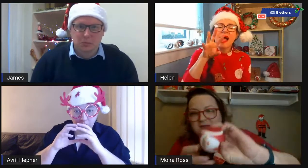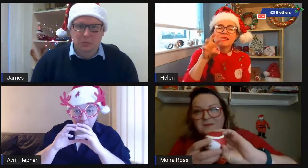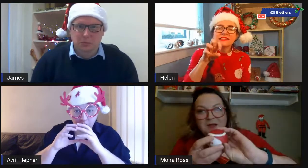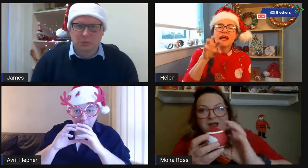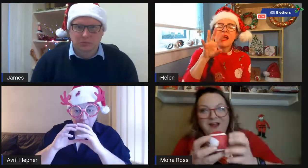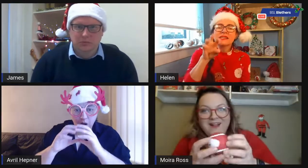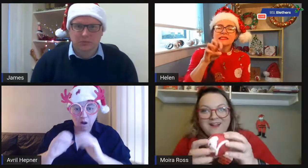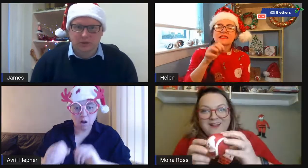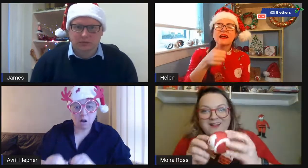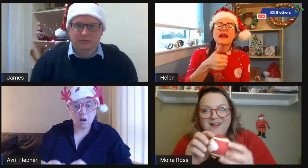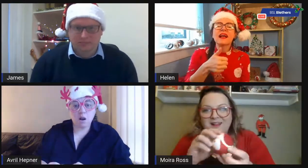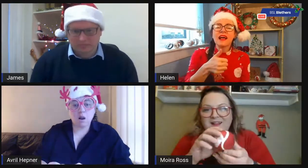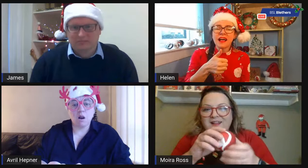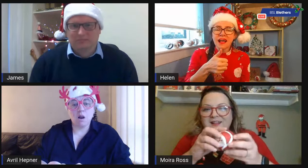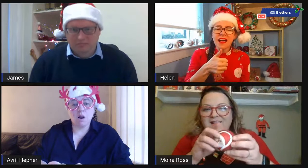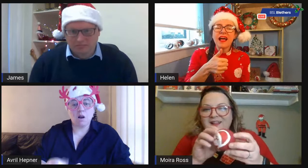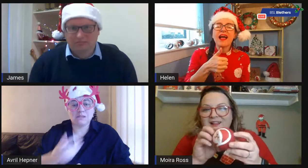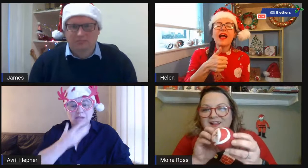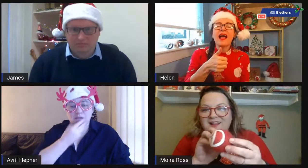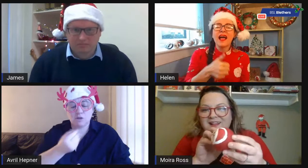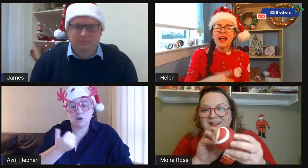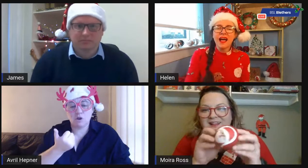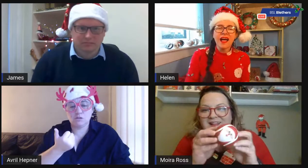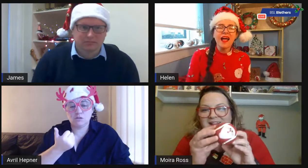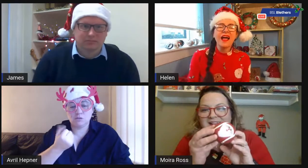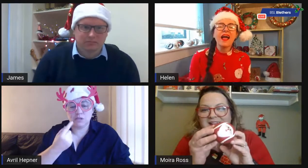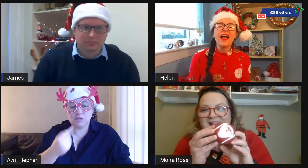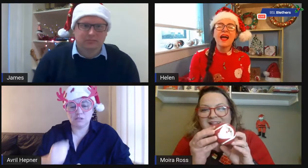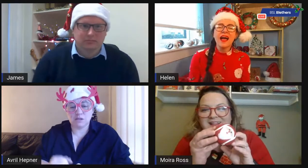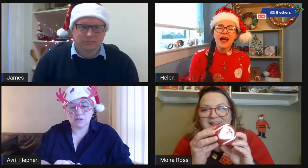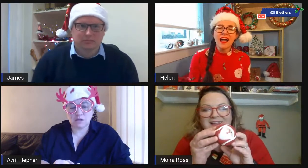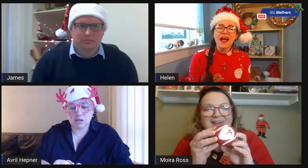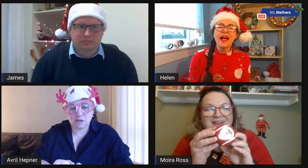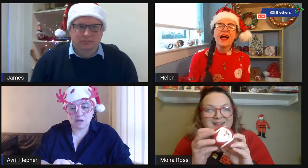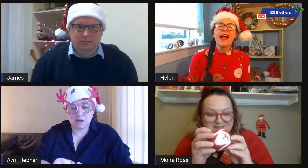Oh, it's a ball. Wow. Oh, that's good.